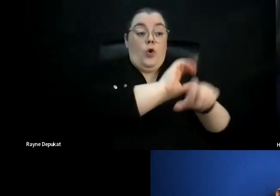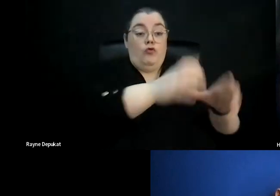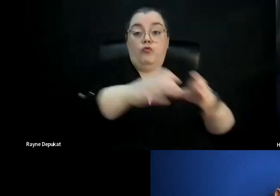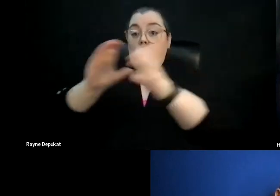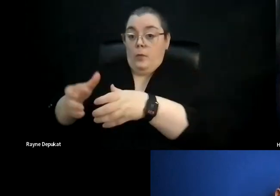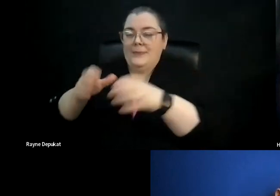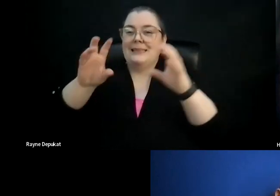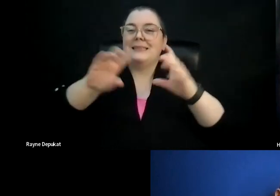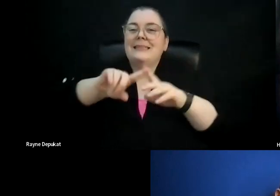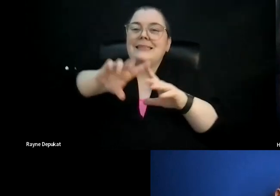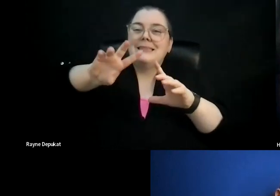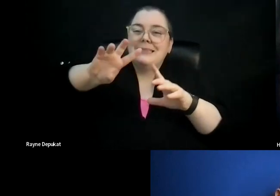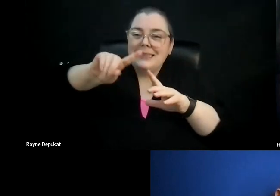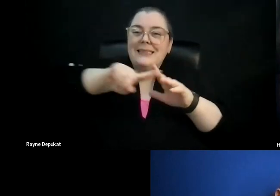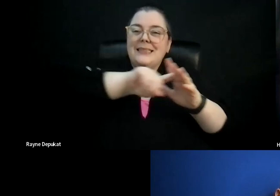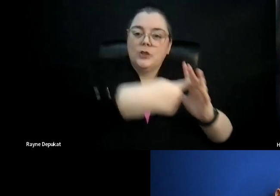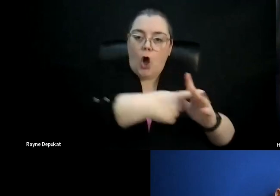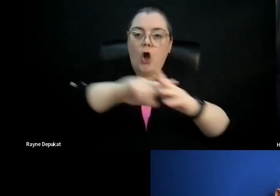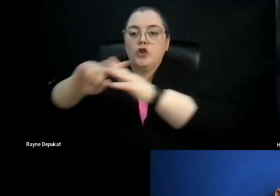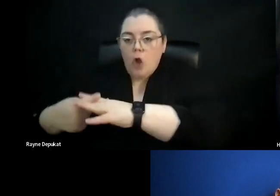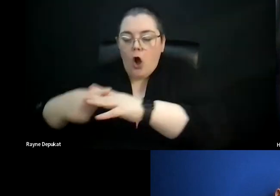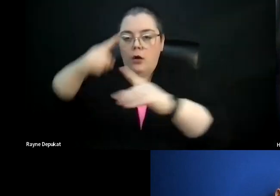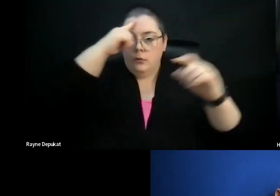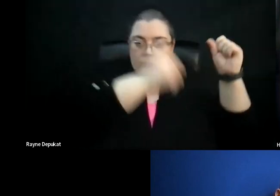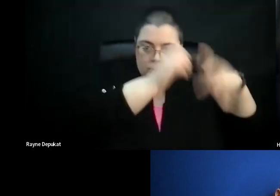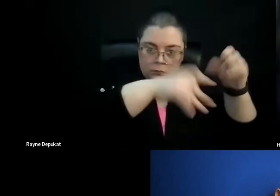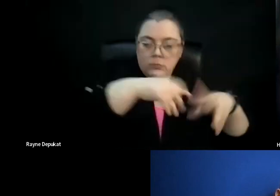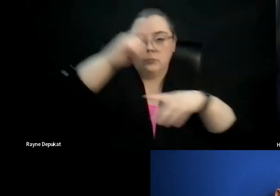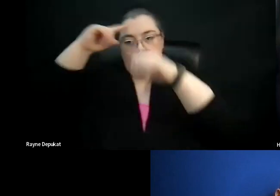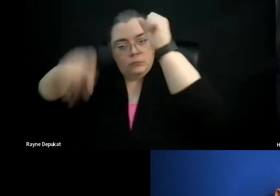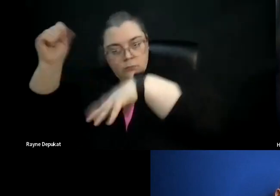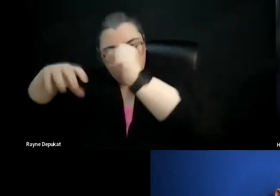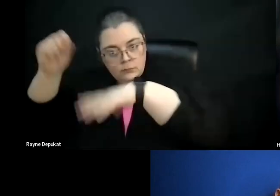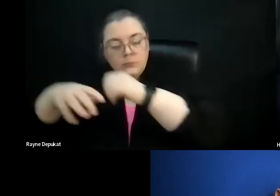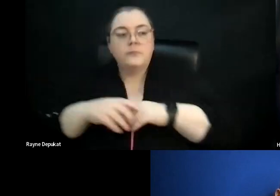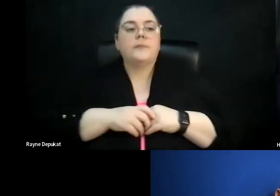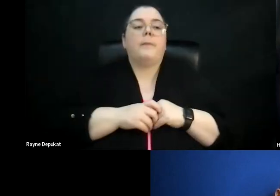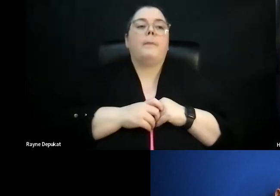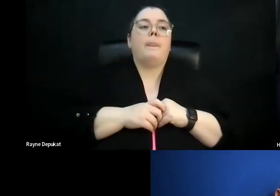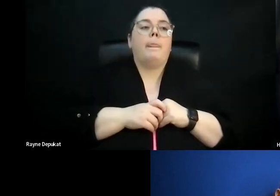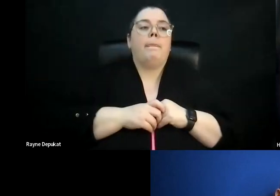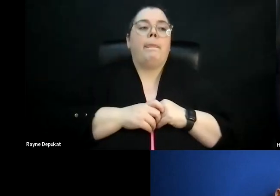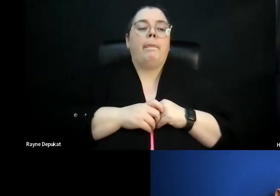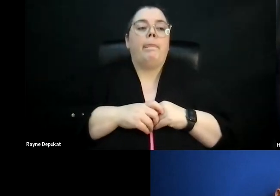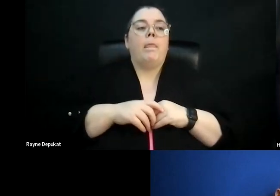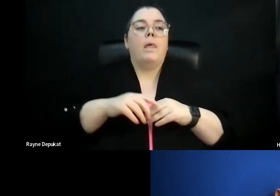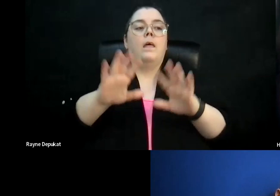So I went above that, and the committee decided to establish 2 work groups just to start brainstorming on what I had